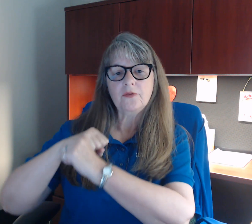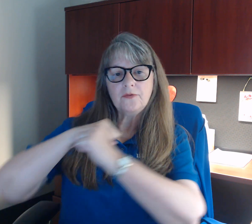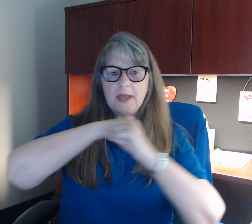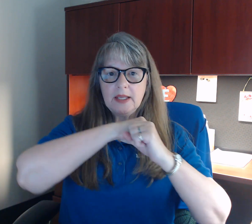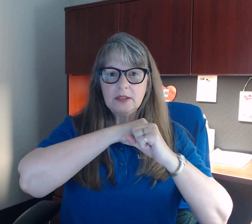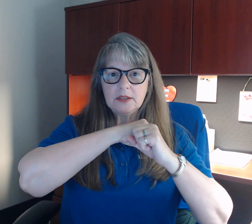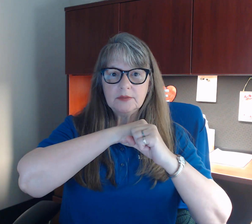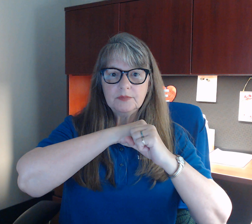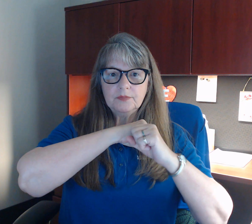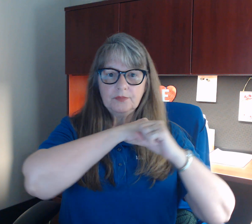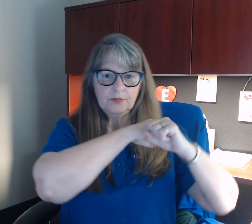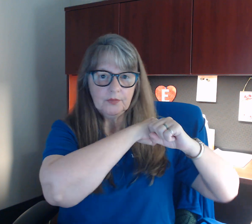Defend.